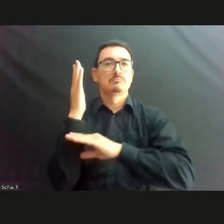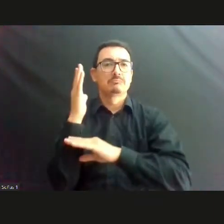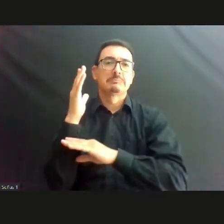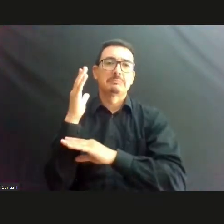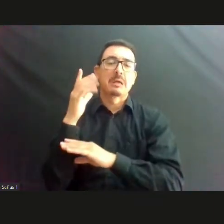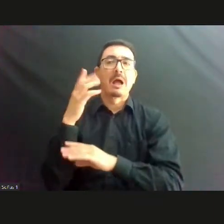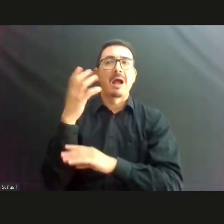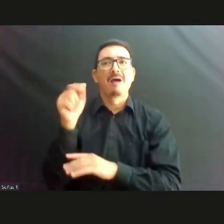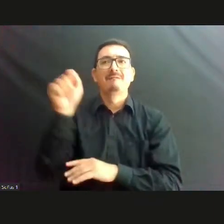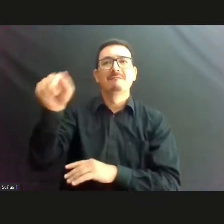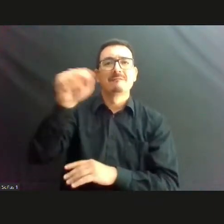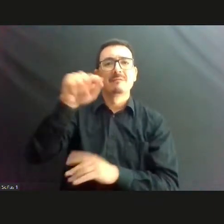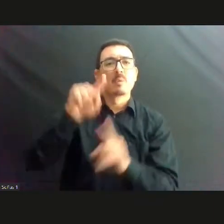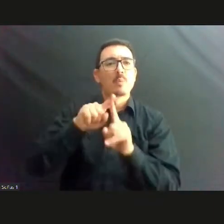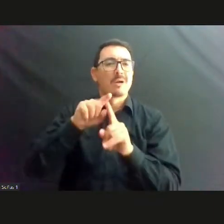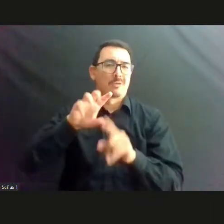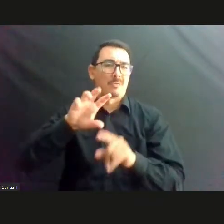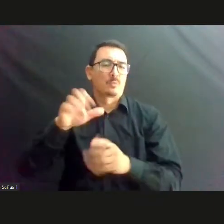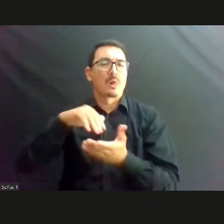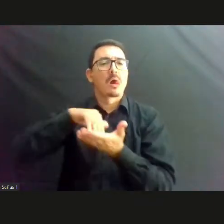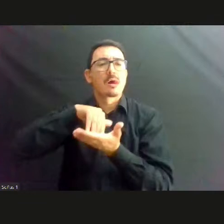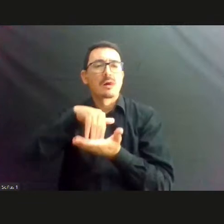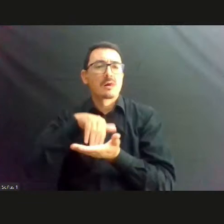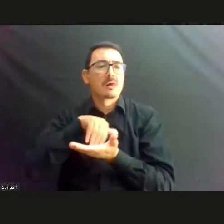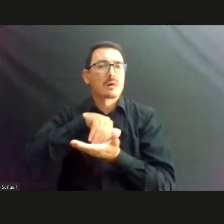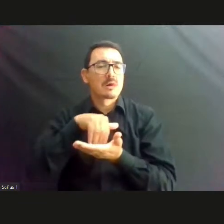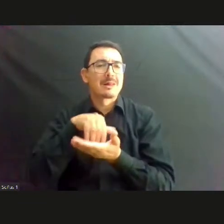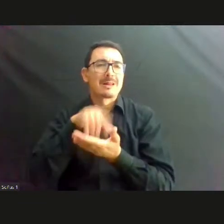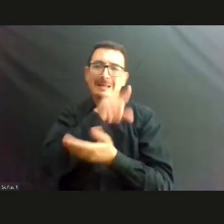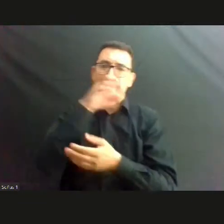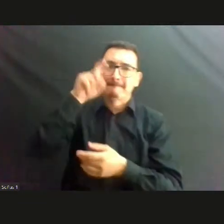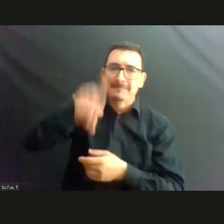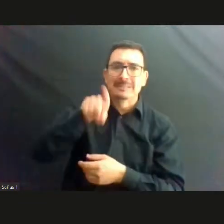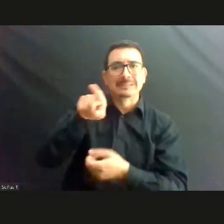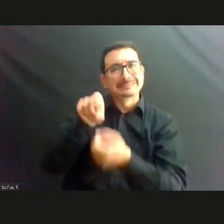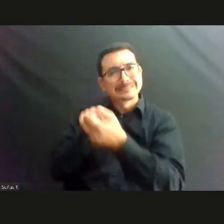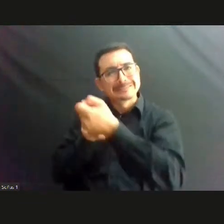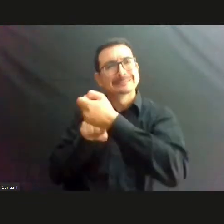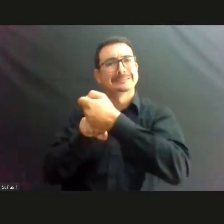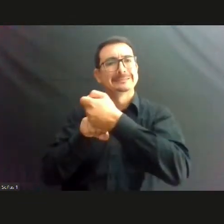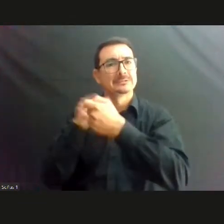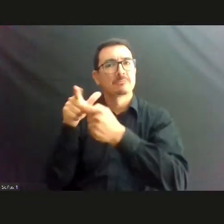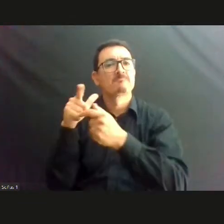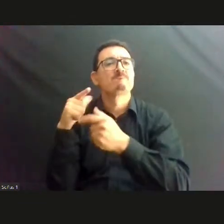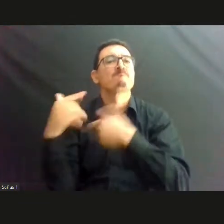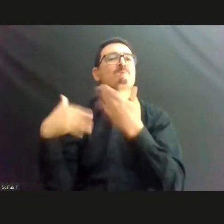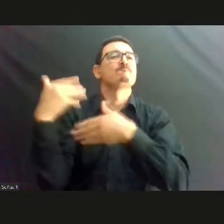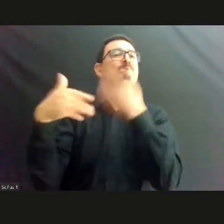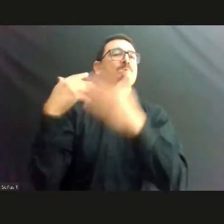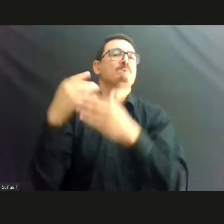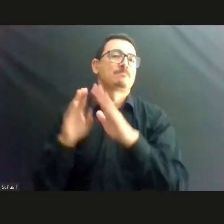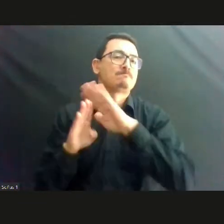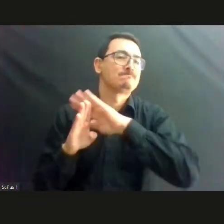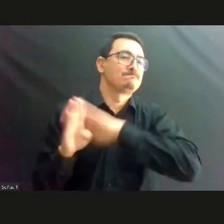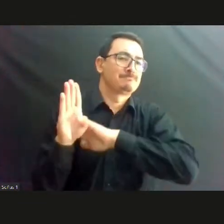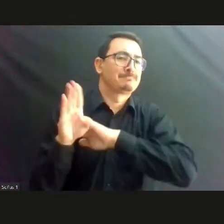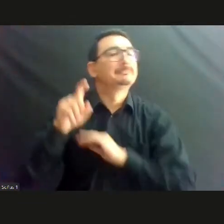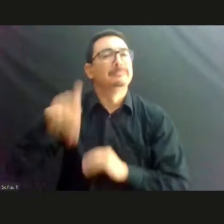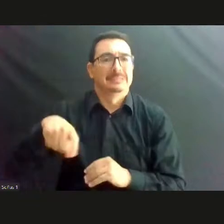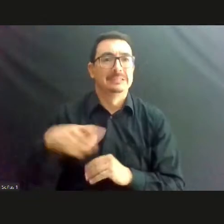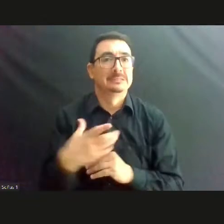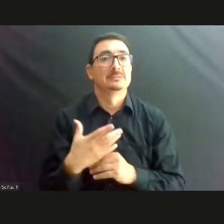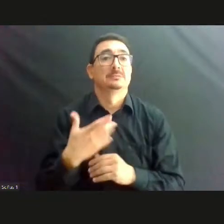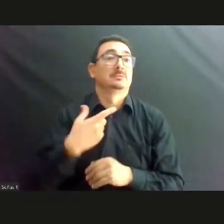respond to the unique challenges that we face, and not just respond, but overcome them in the coming months and